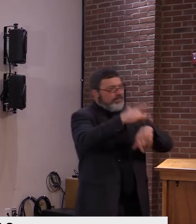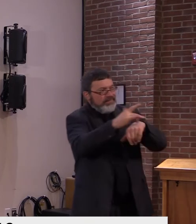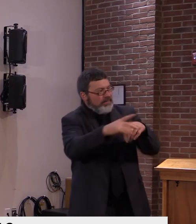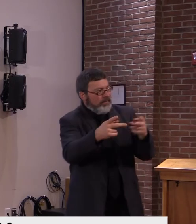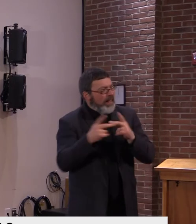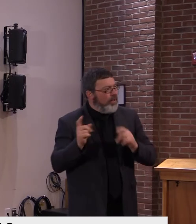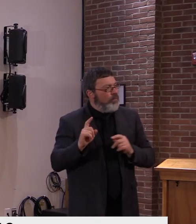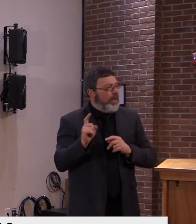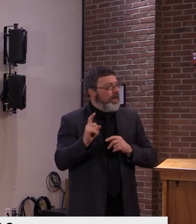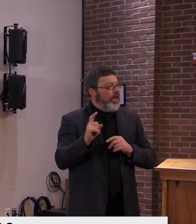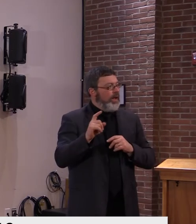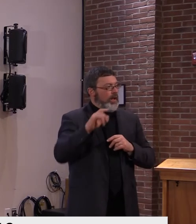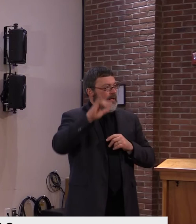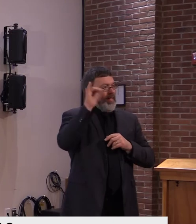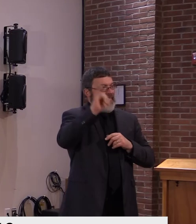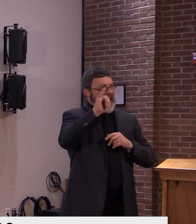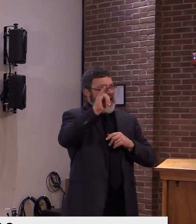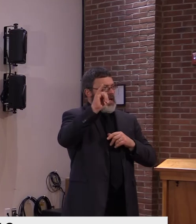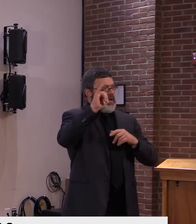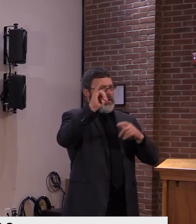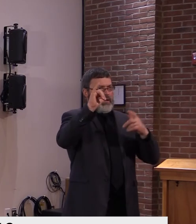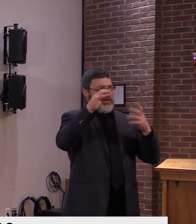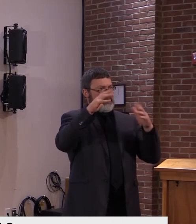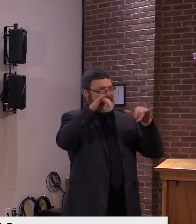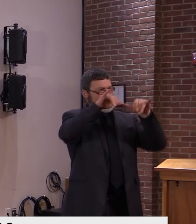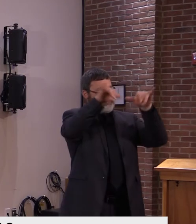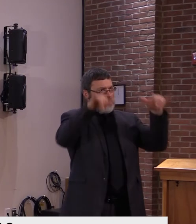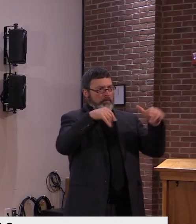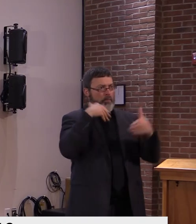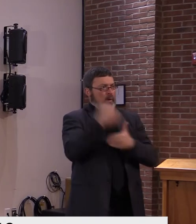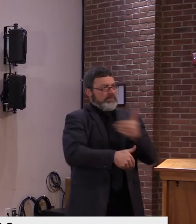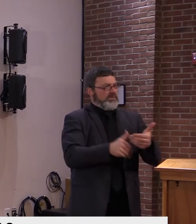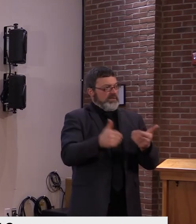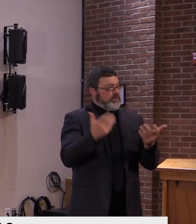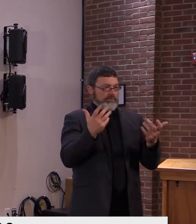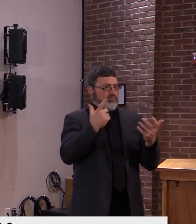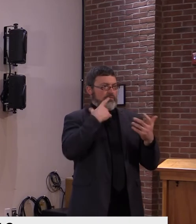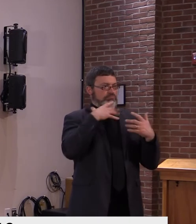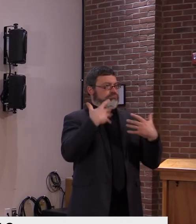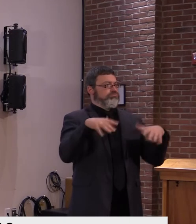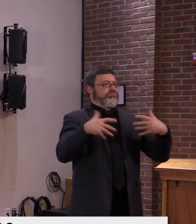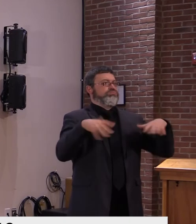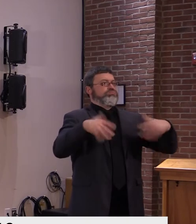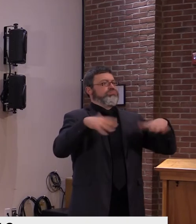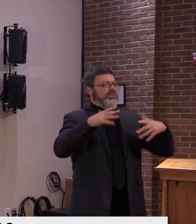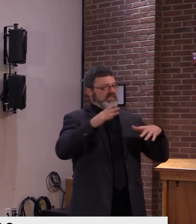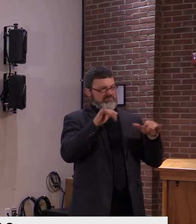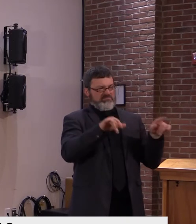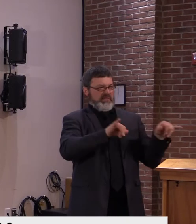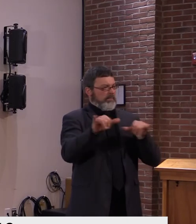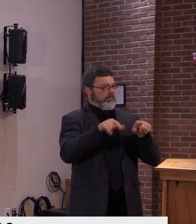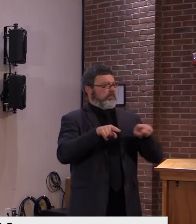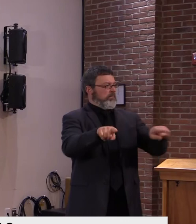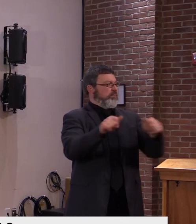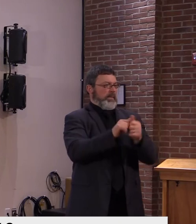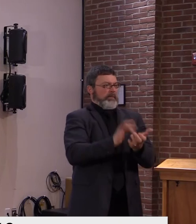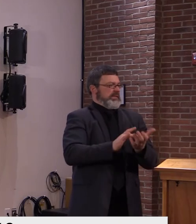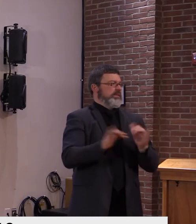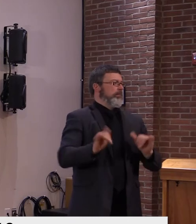in preparation for when we start seeing vaccine, hopefully towards the middle or latter part of the month of